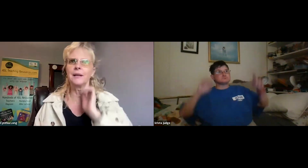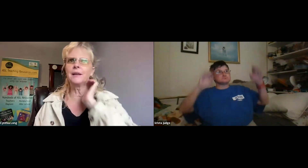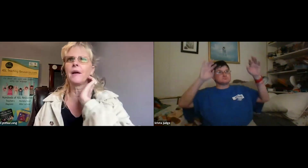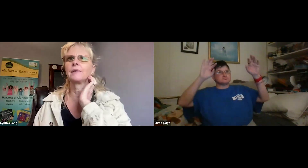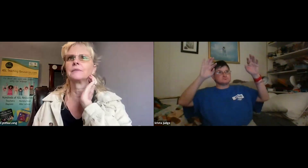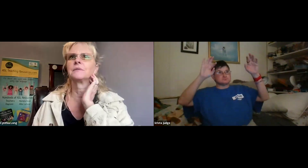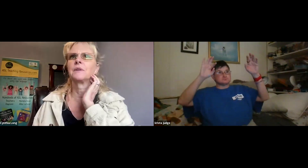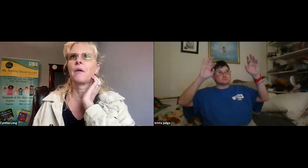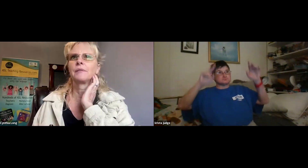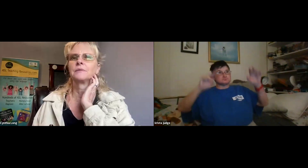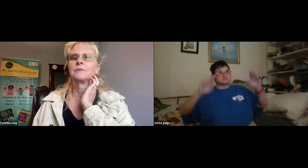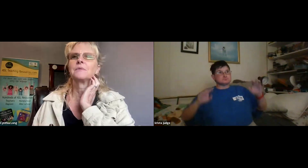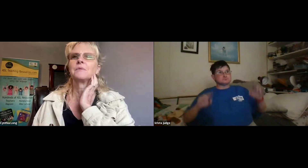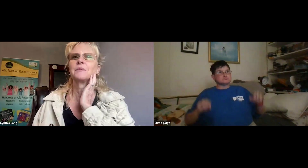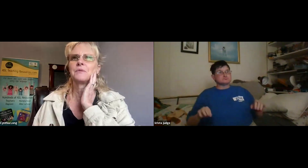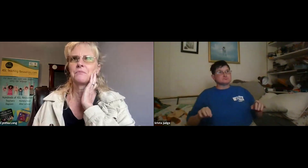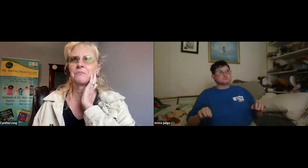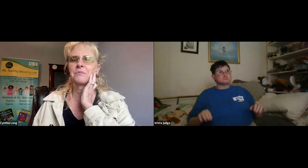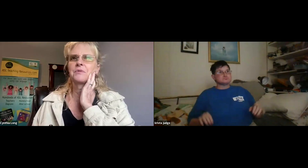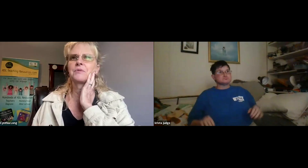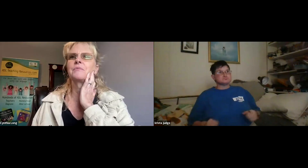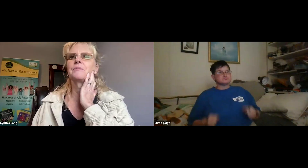Good. Last week.